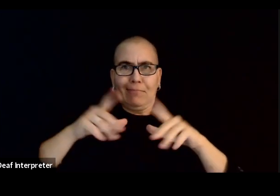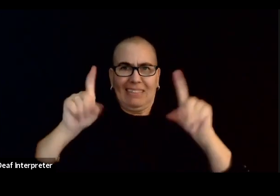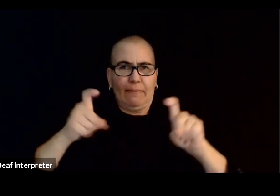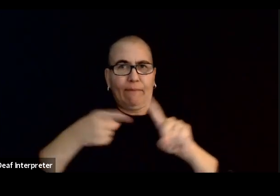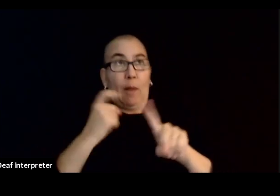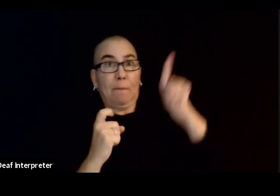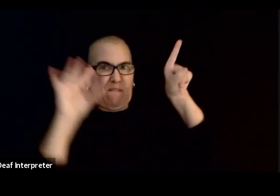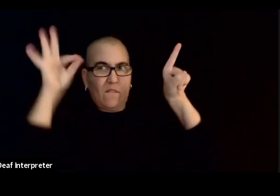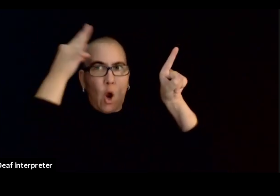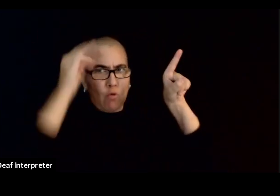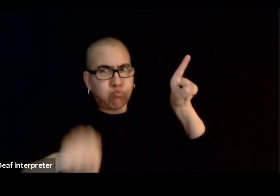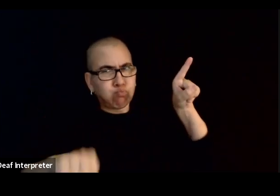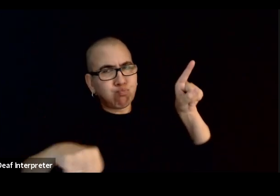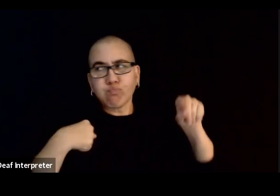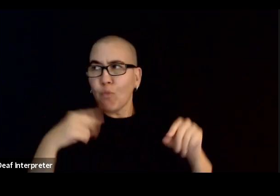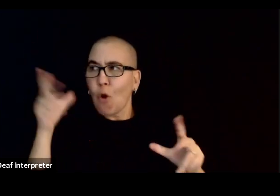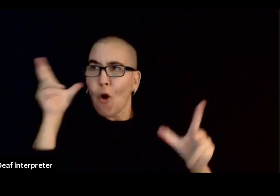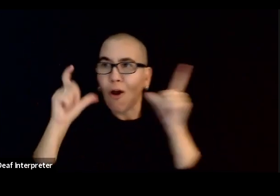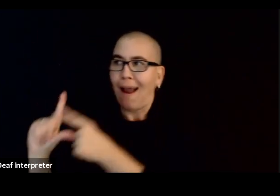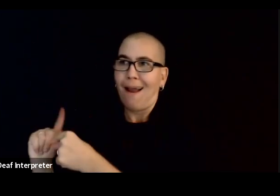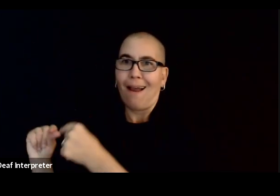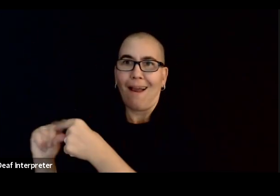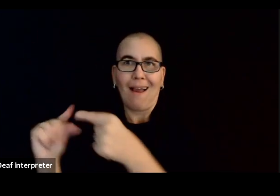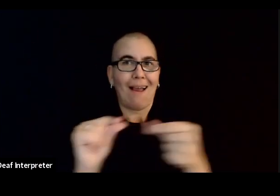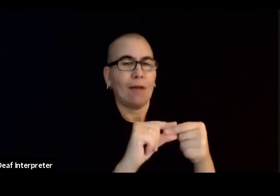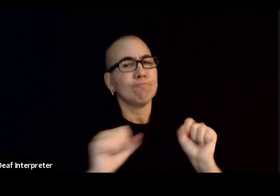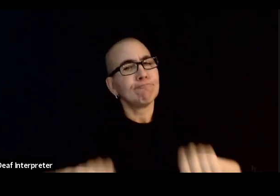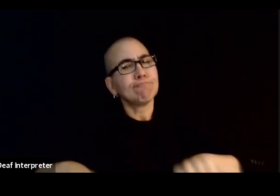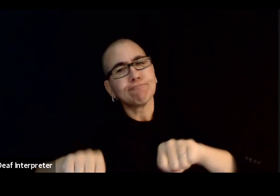some things about that. I will say that,